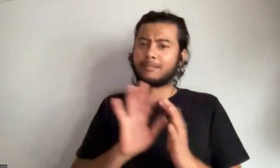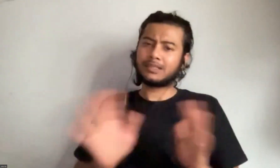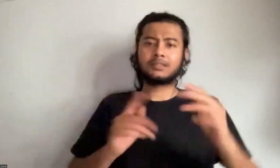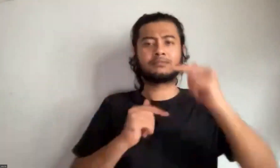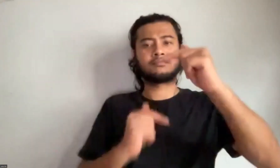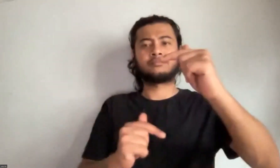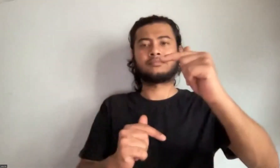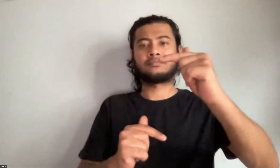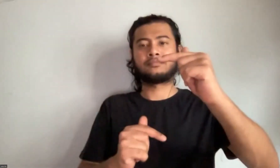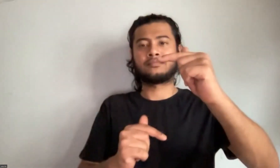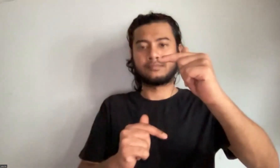probably by